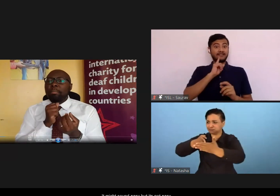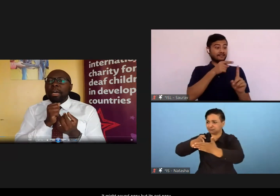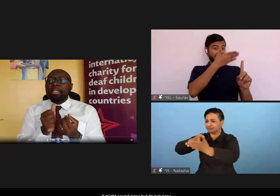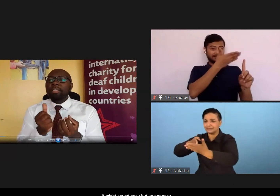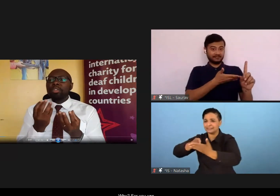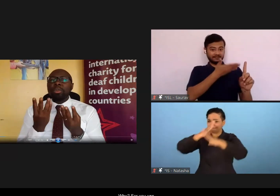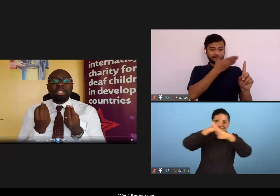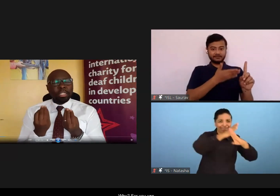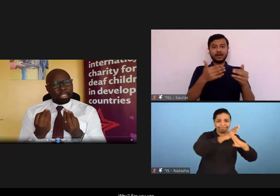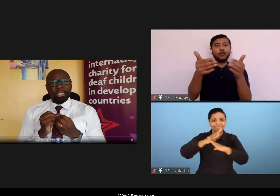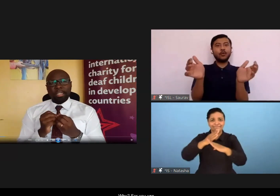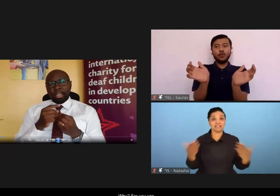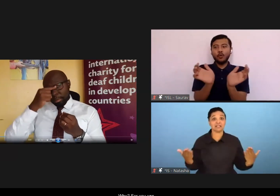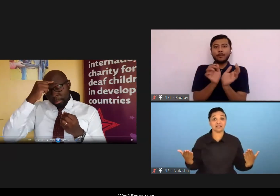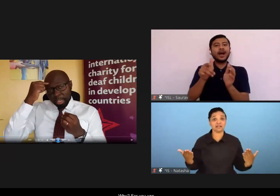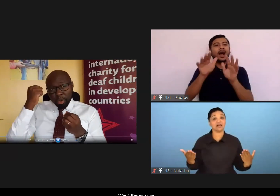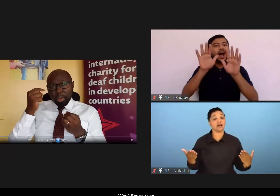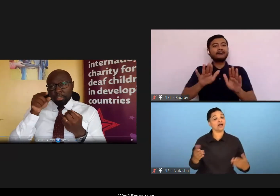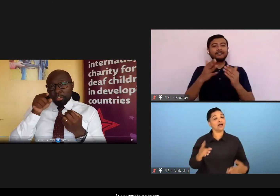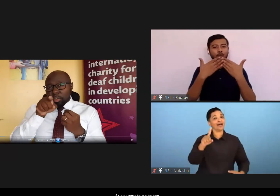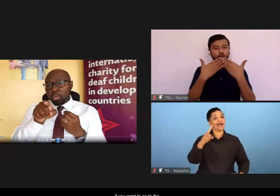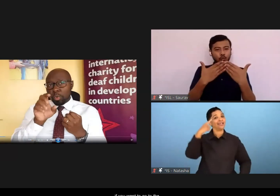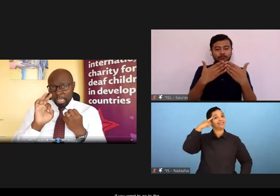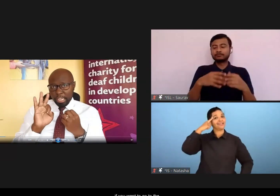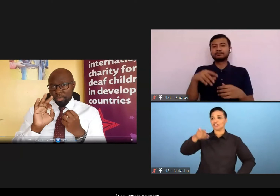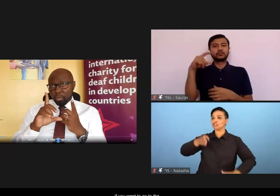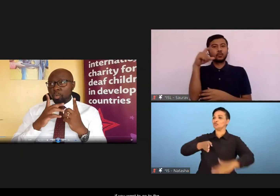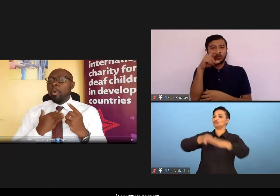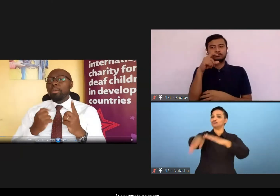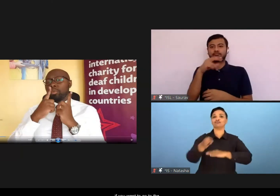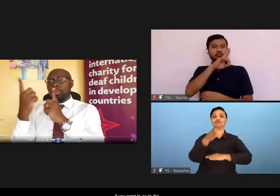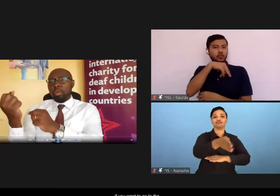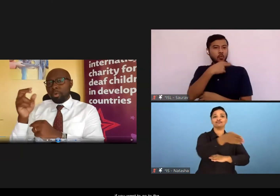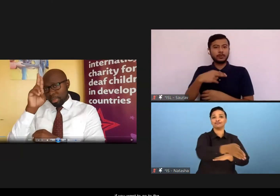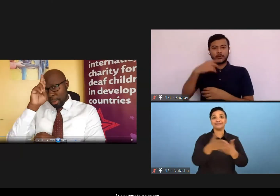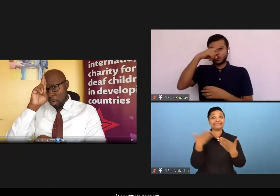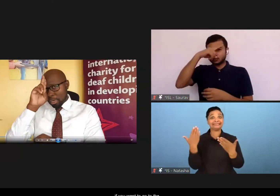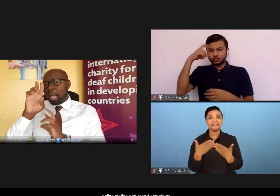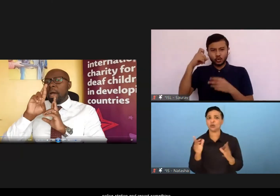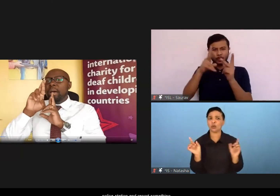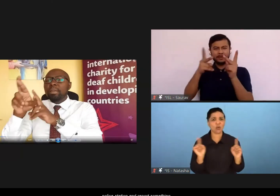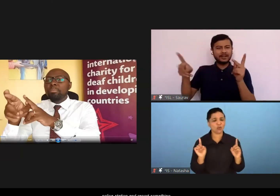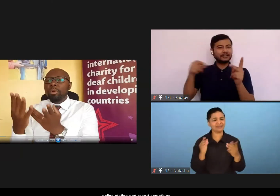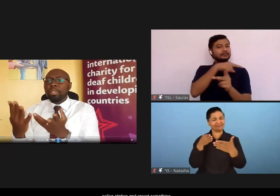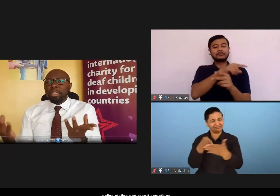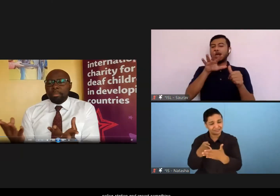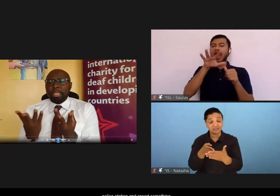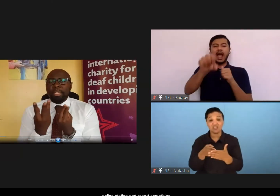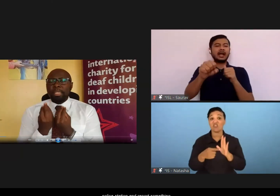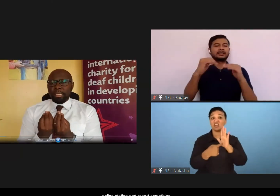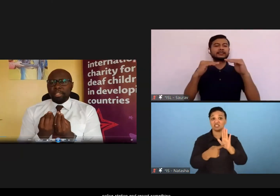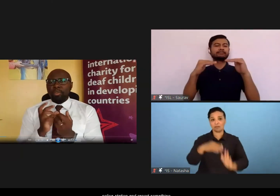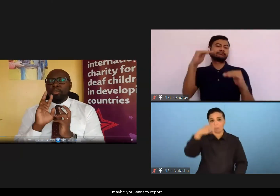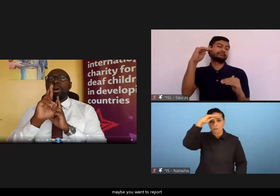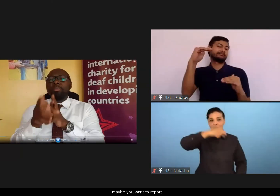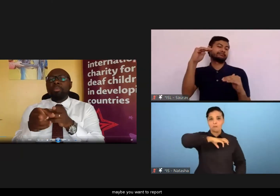because it might sound easy, but it's not easy. Why? Because for you, yes, if you want to go to the police station and